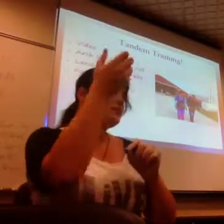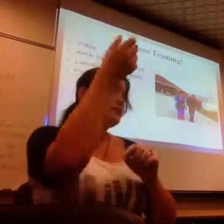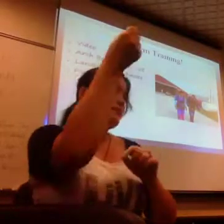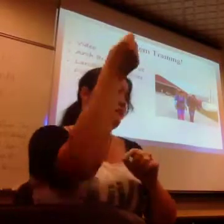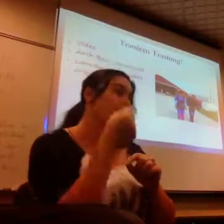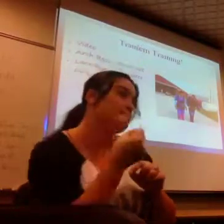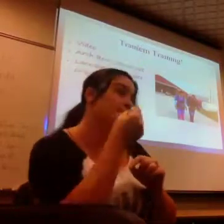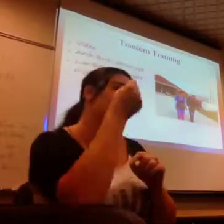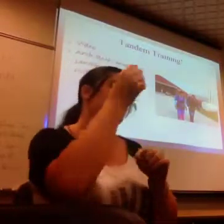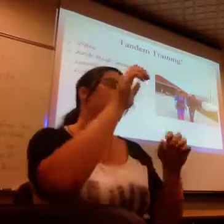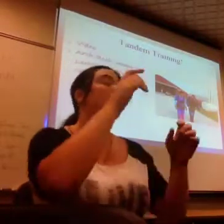cord.